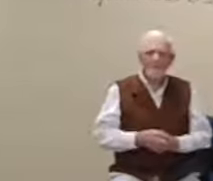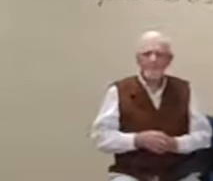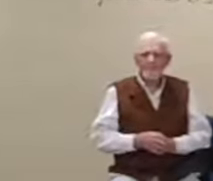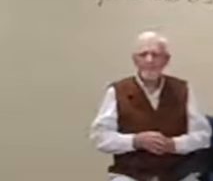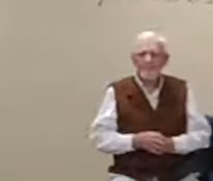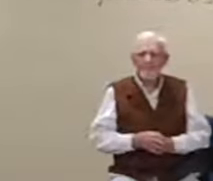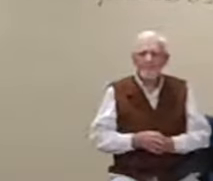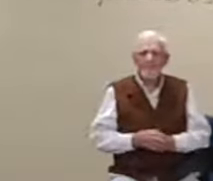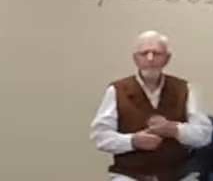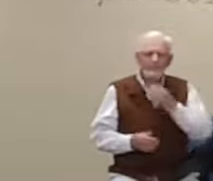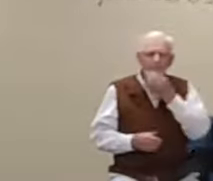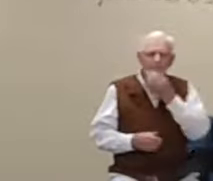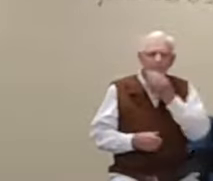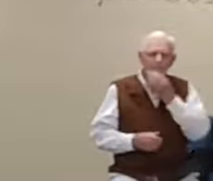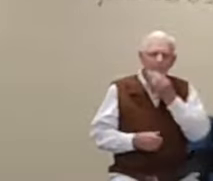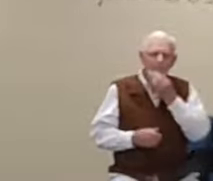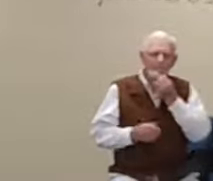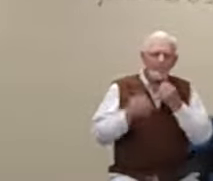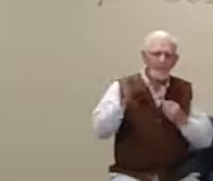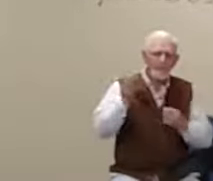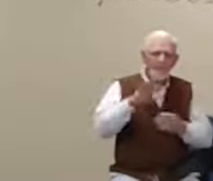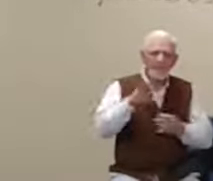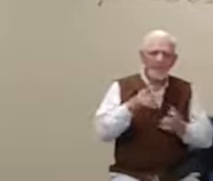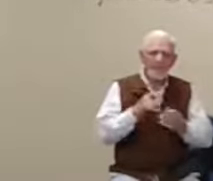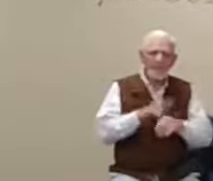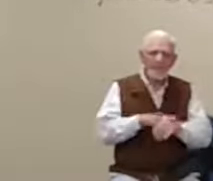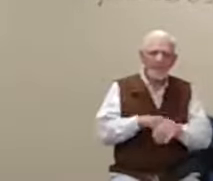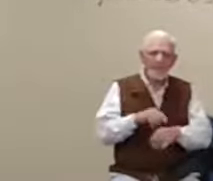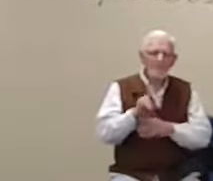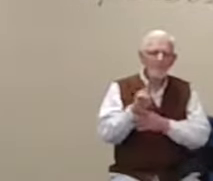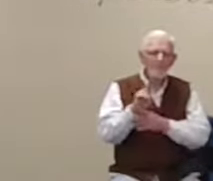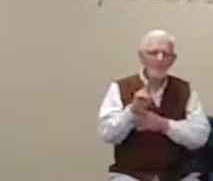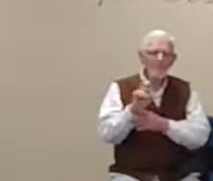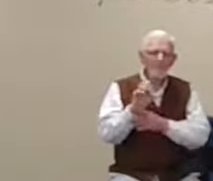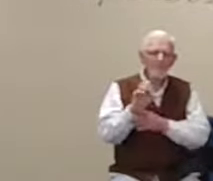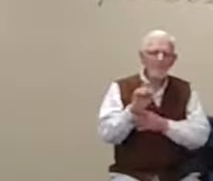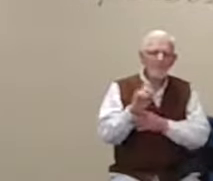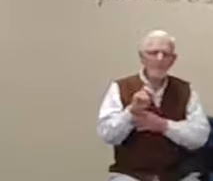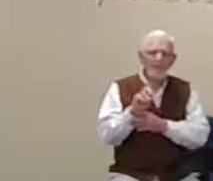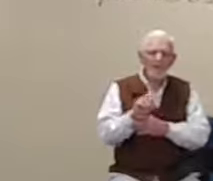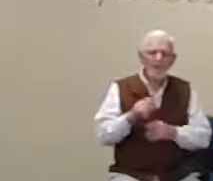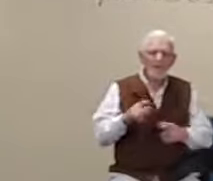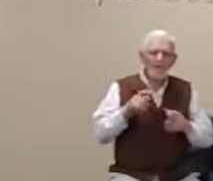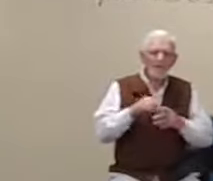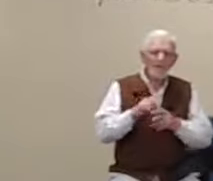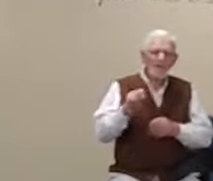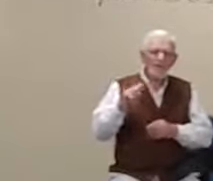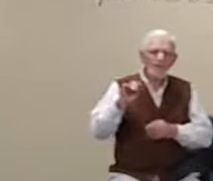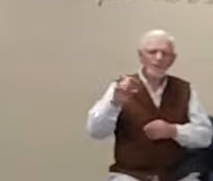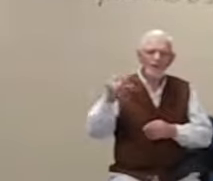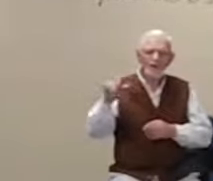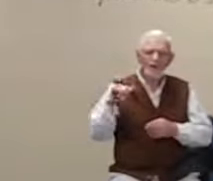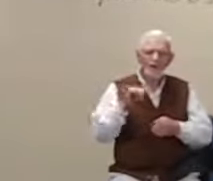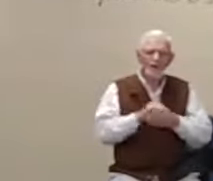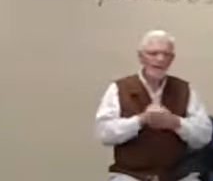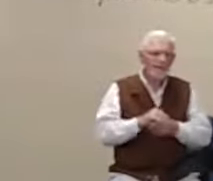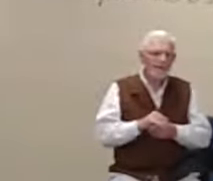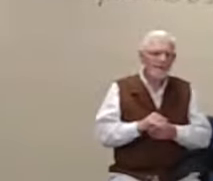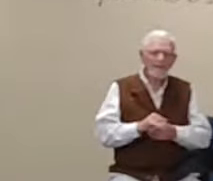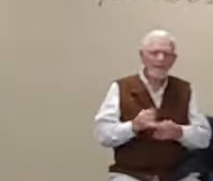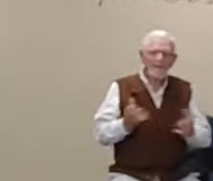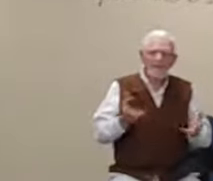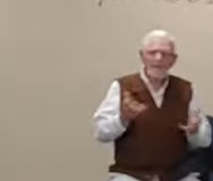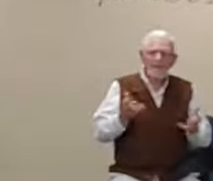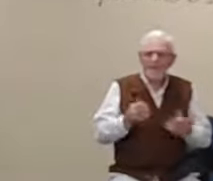Pastor's going to hear it this morning. I preach this stuff all the time in Ukraine because we live in a society where it's like here, you